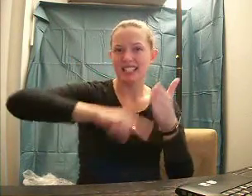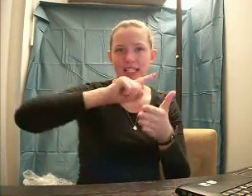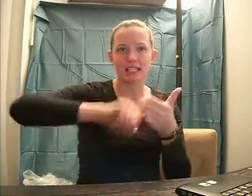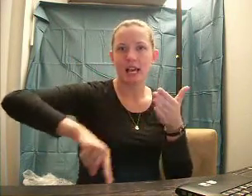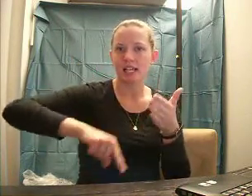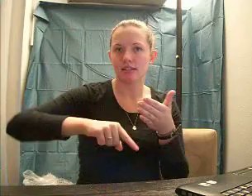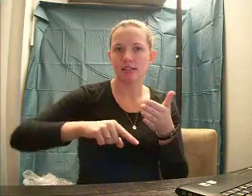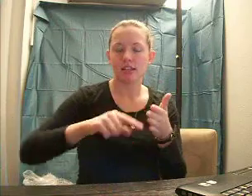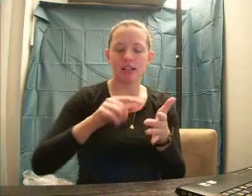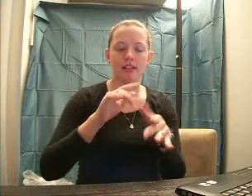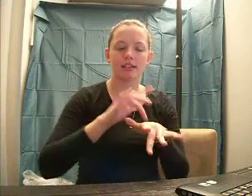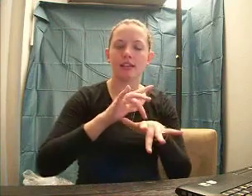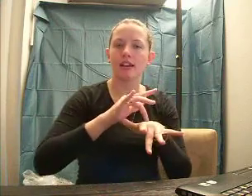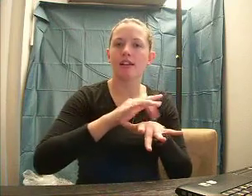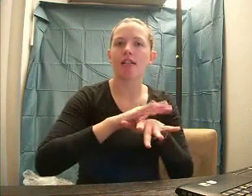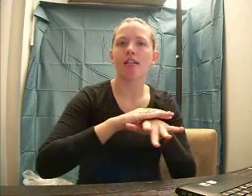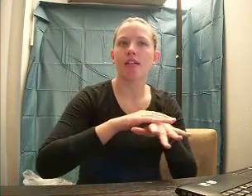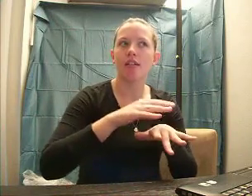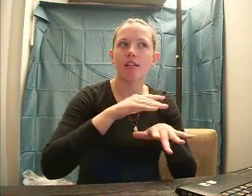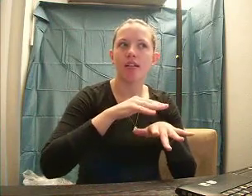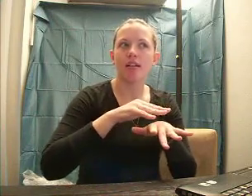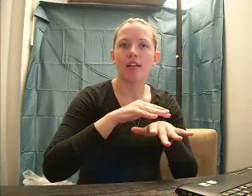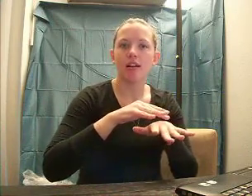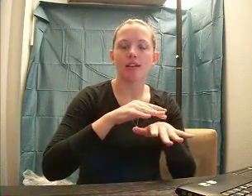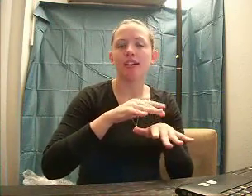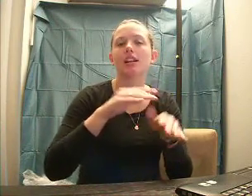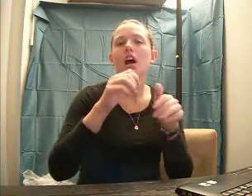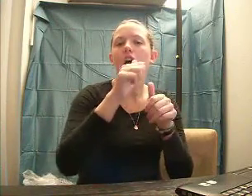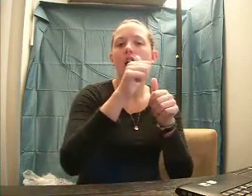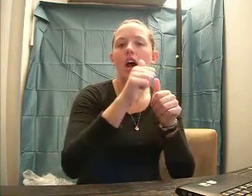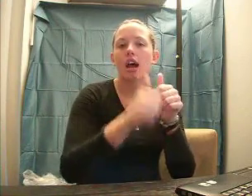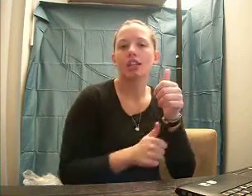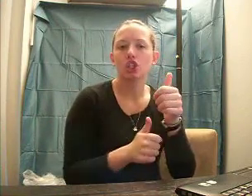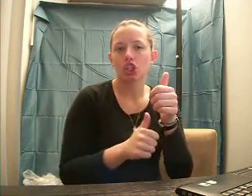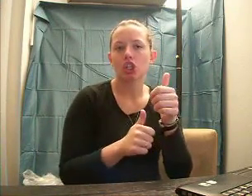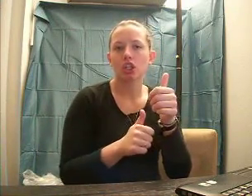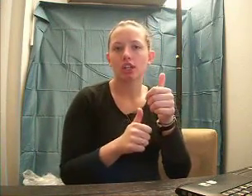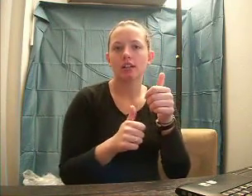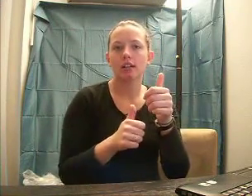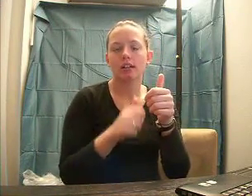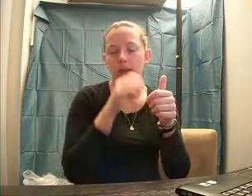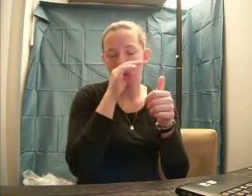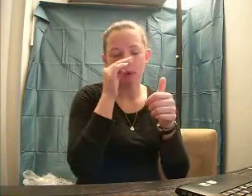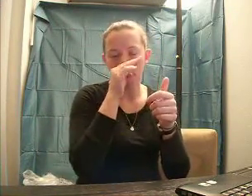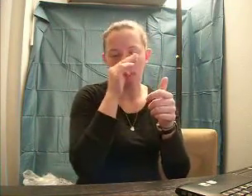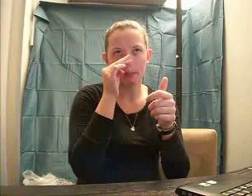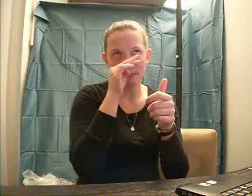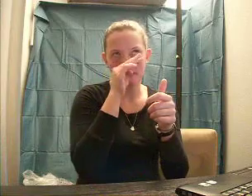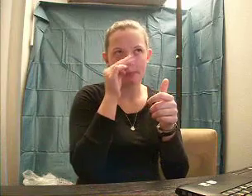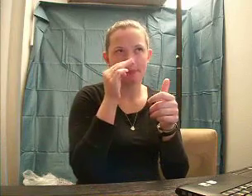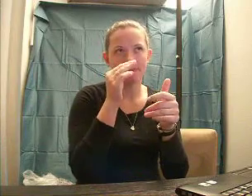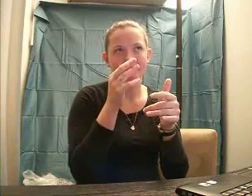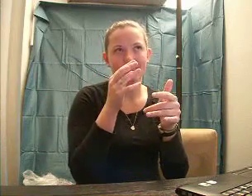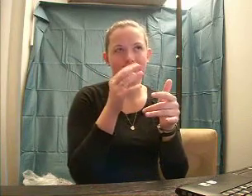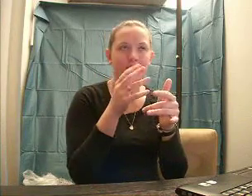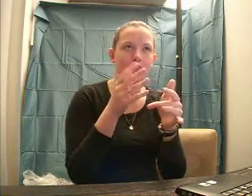and underestimating the force it's producing. So it really shows the brain makes predictions and fundamentally changes the person.